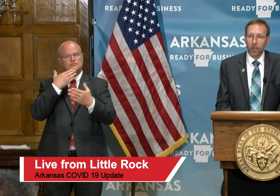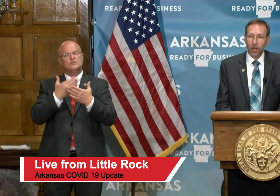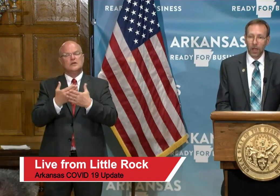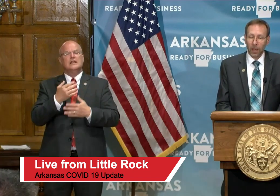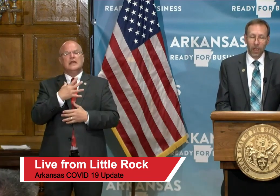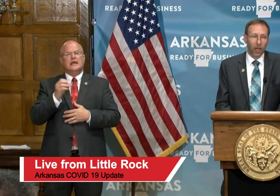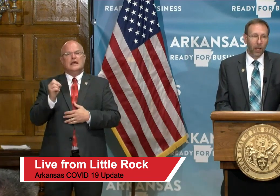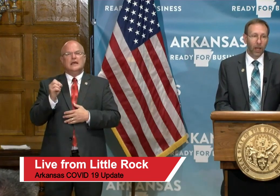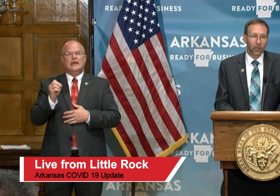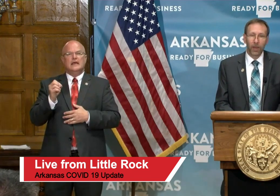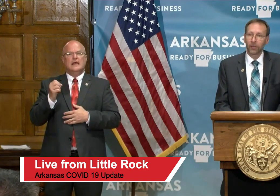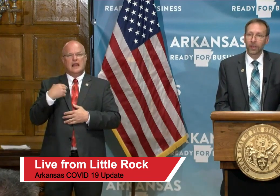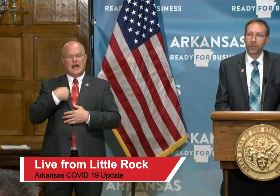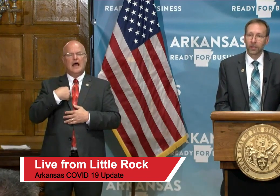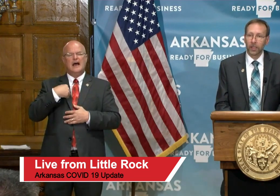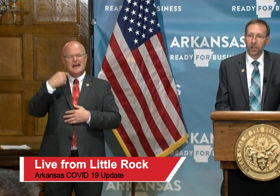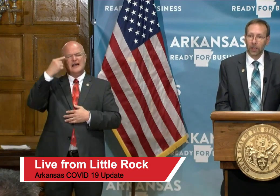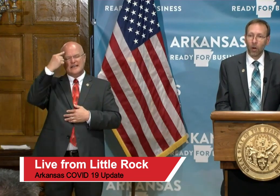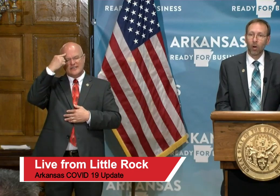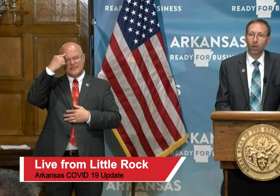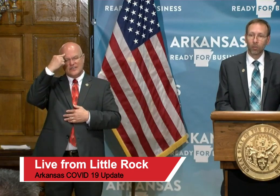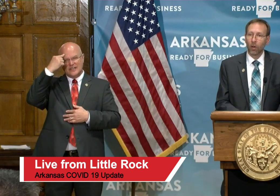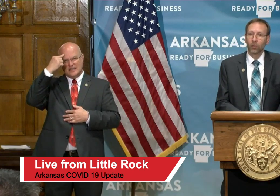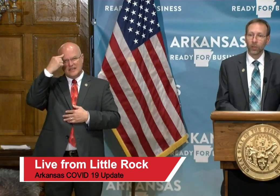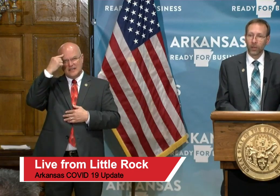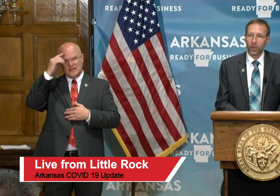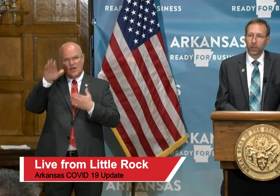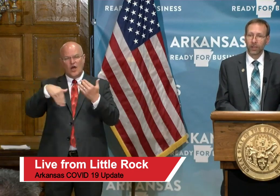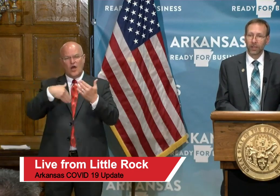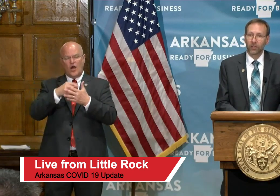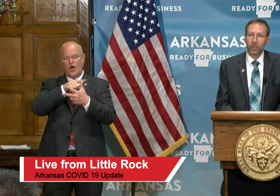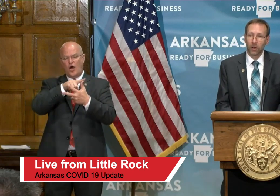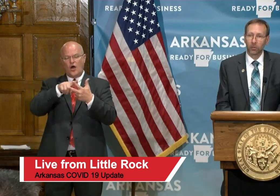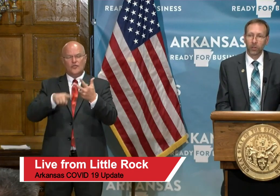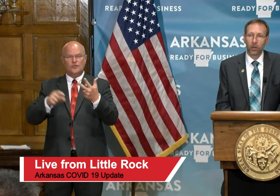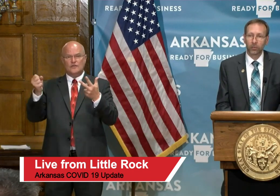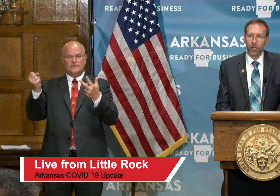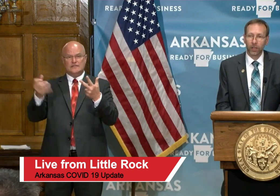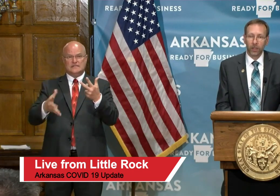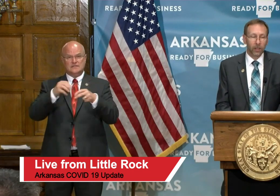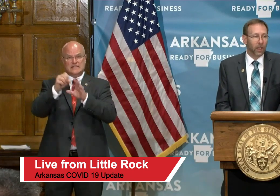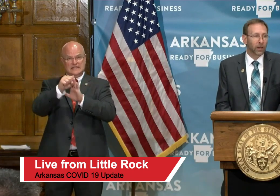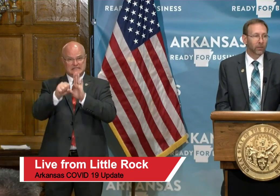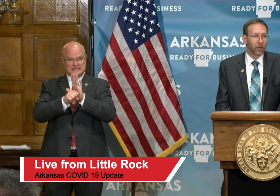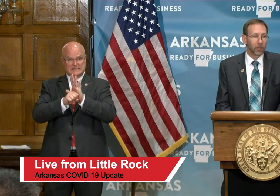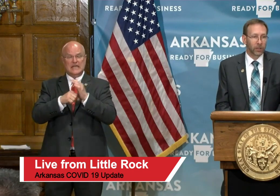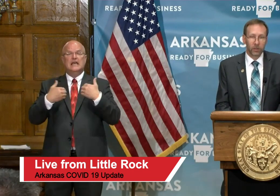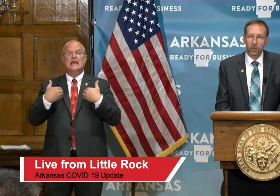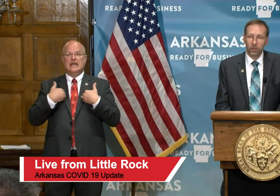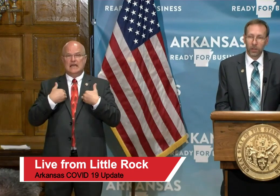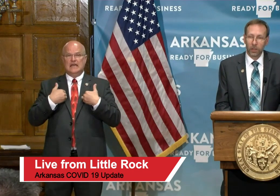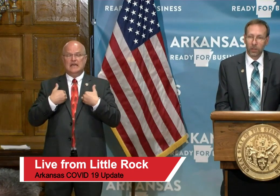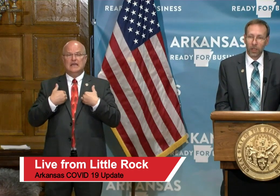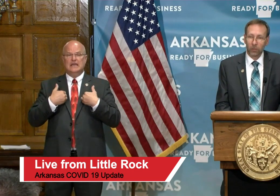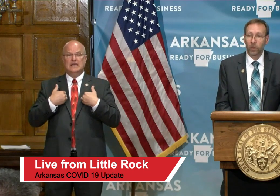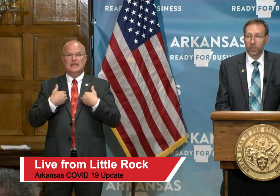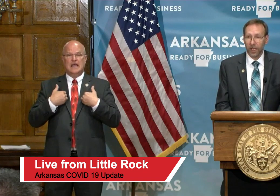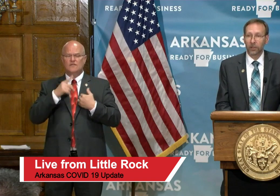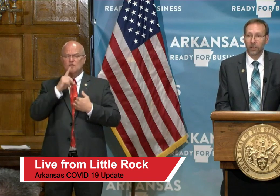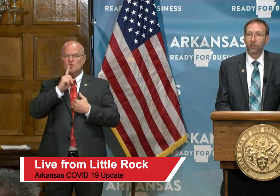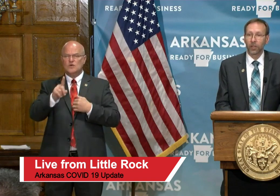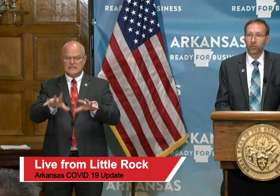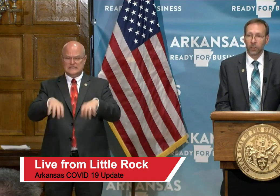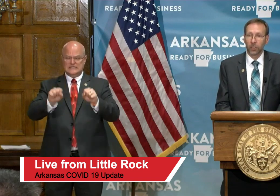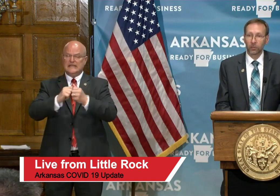And I think that all three of the casinos in our state have